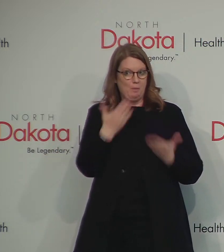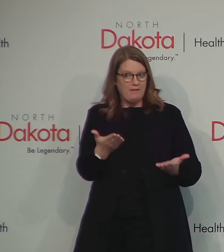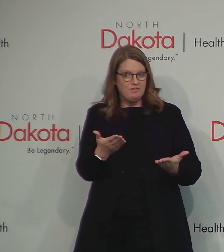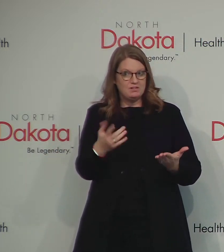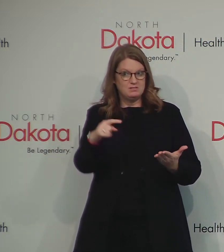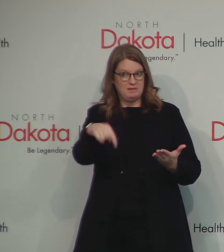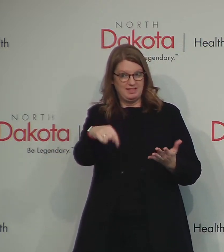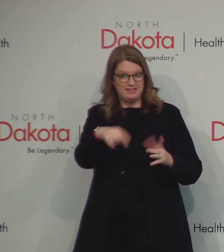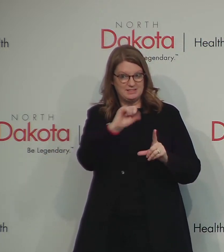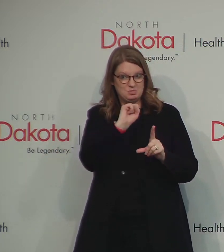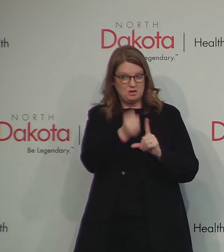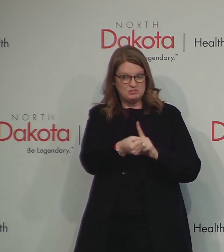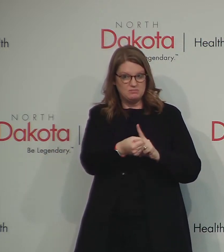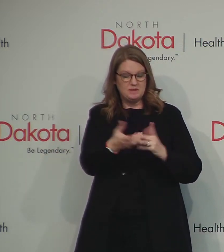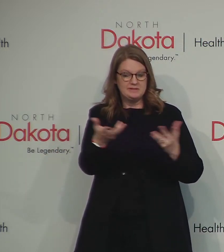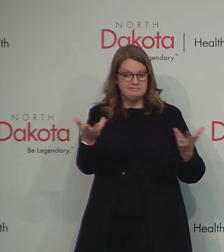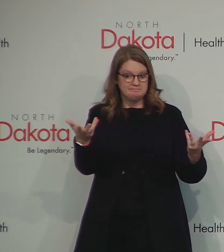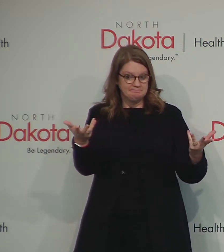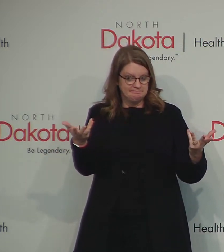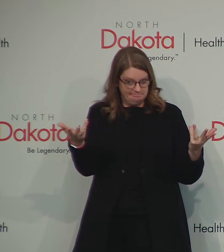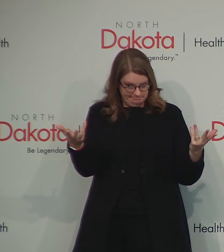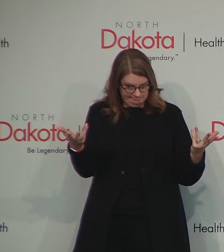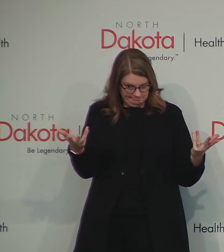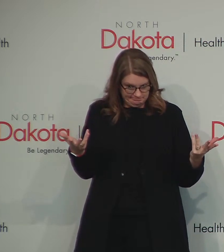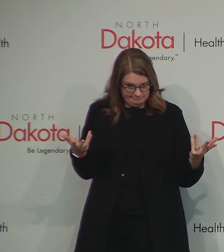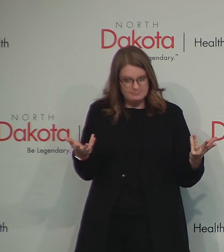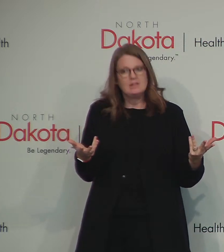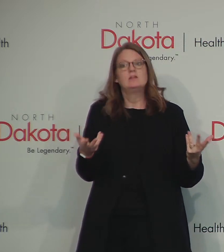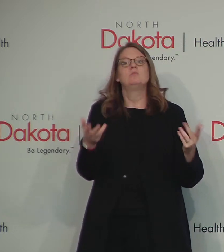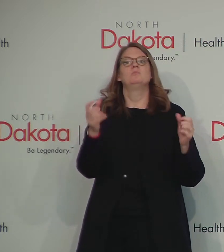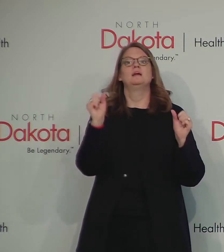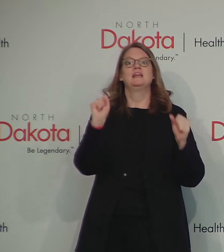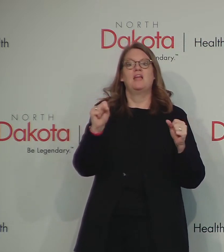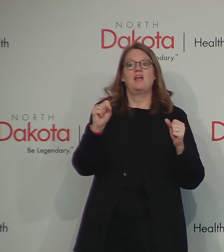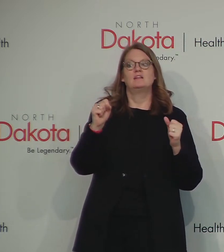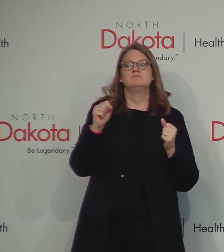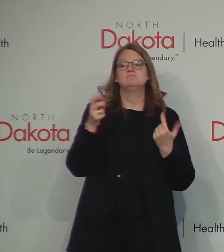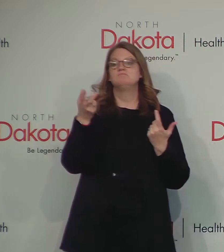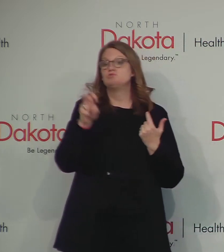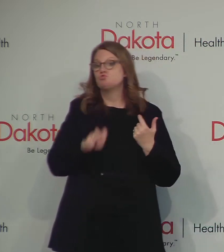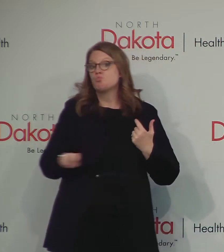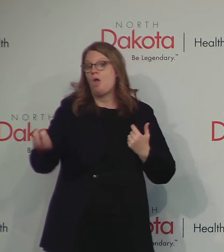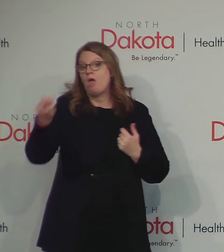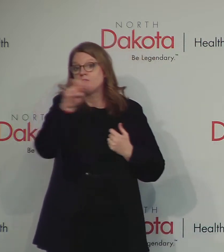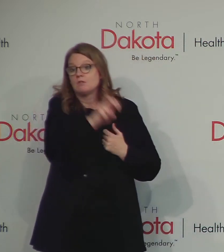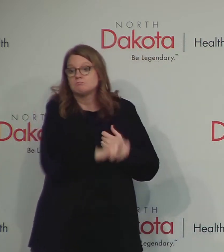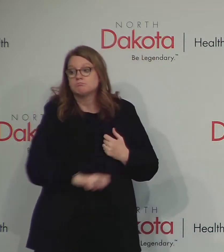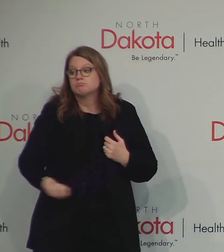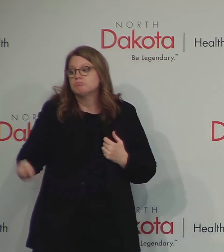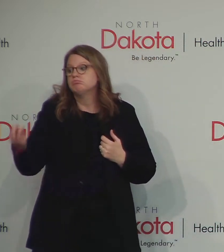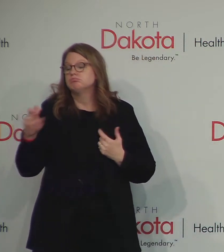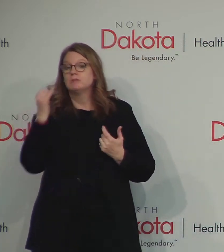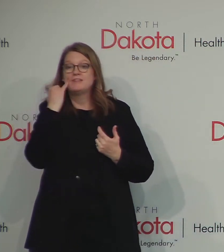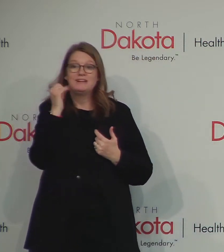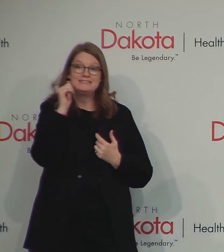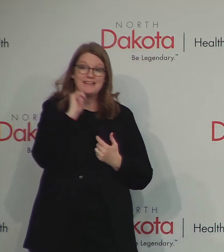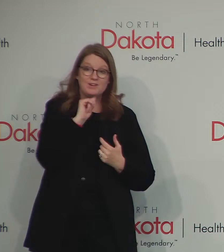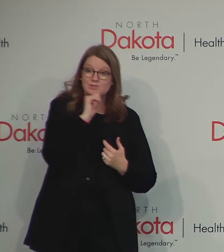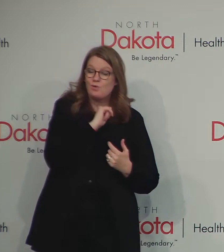but when we've got free movement of travel in and out of North Dakota to the rest of the country, whether it's Arizona or